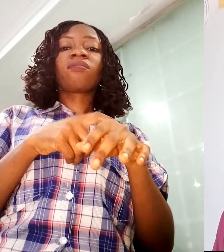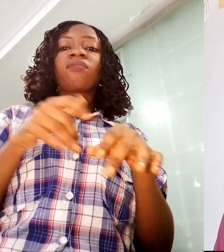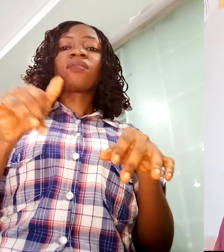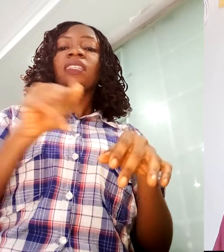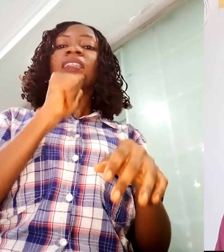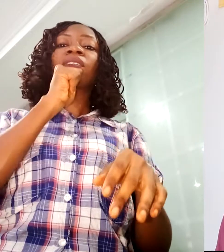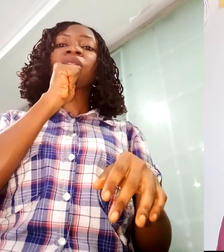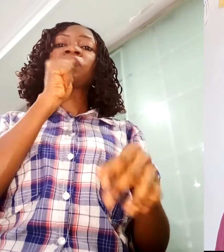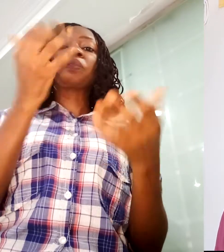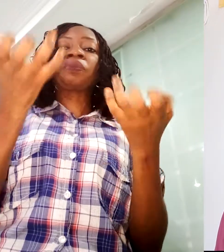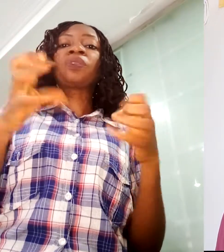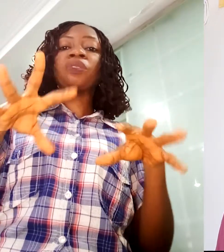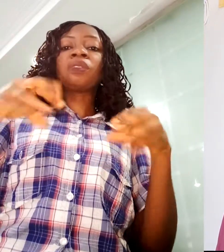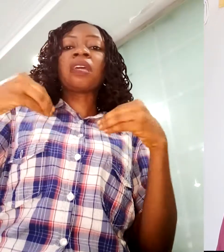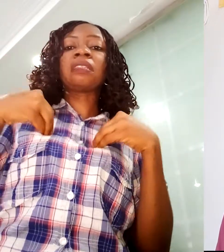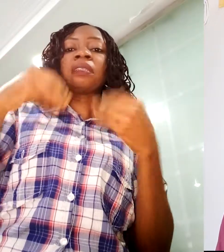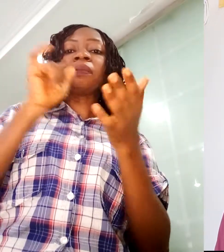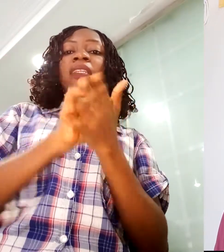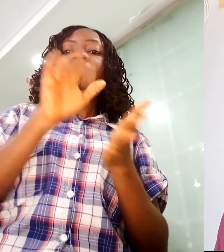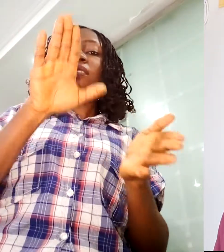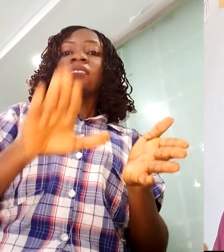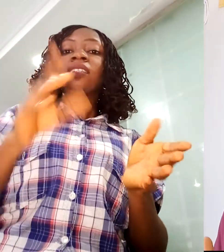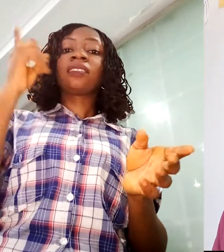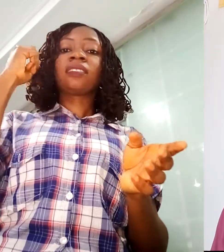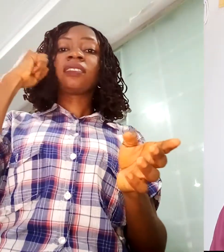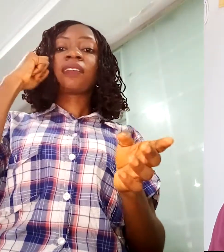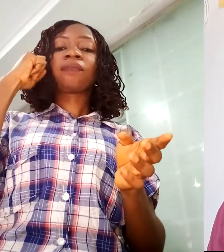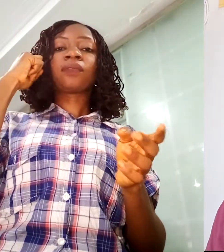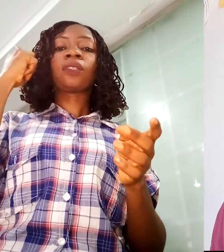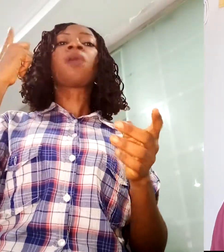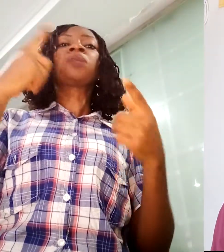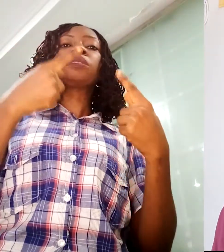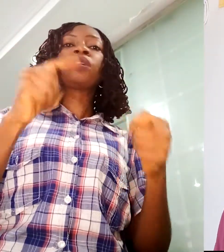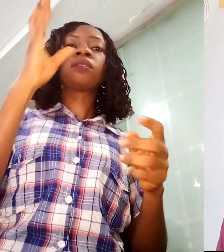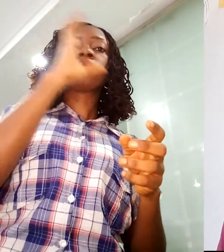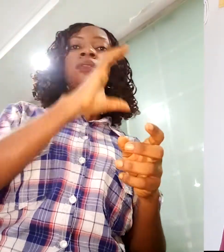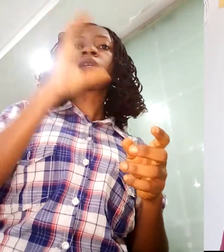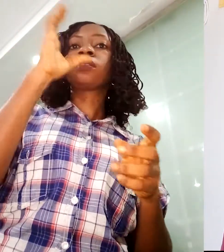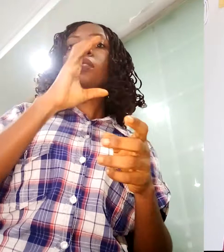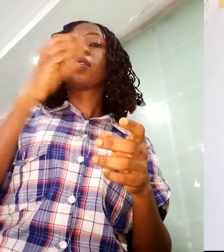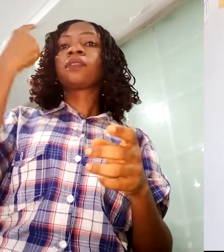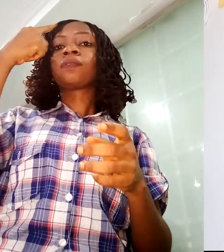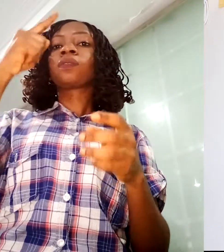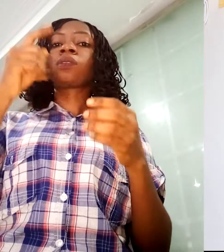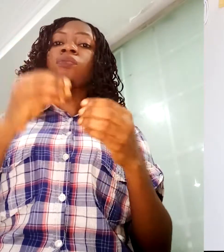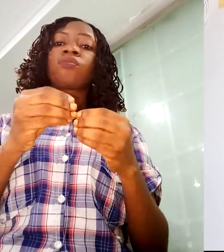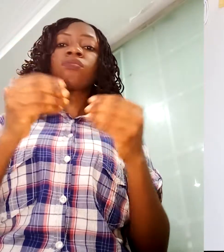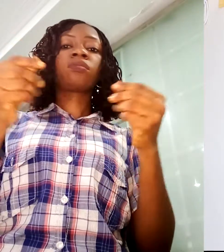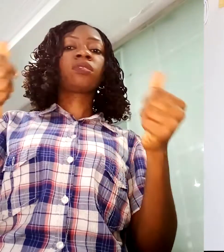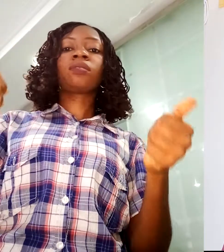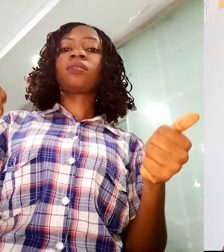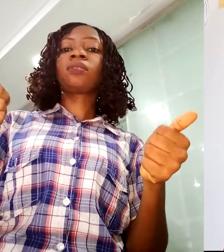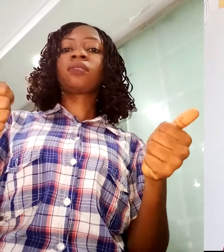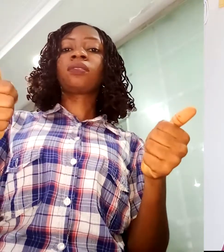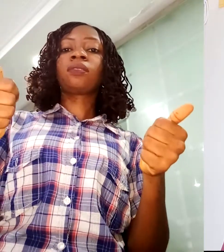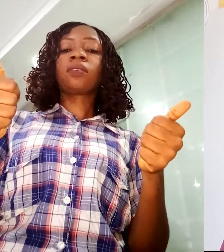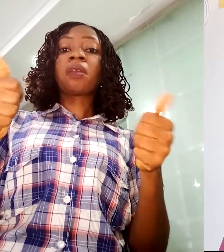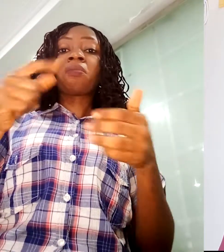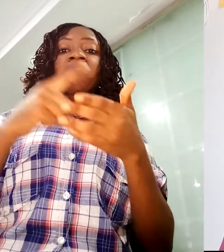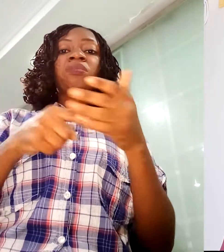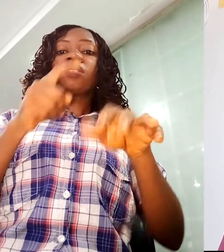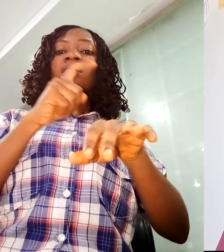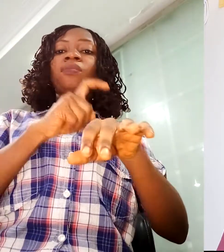from denial to, looking for solution where there is none,